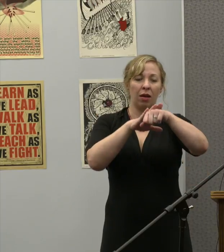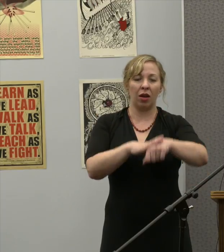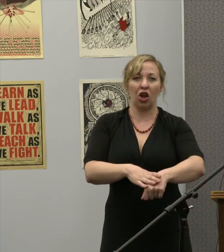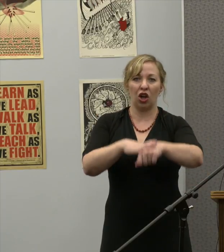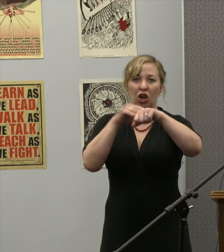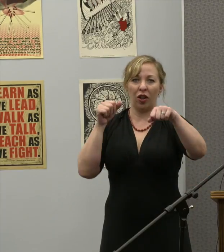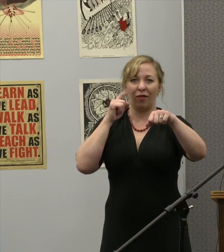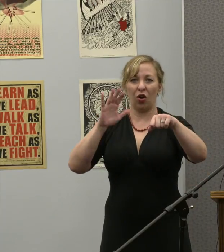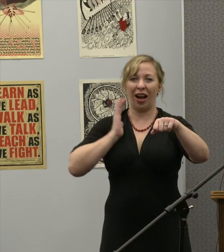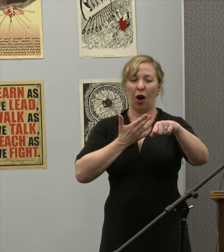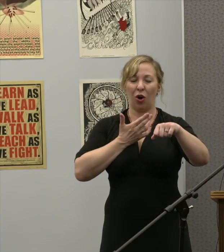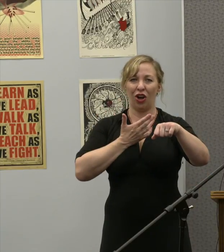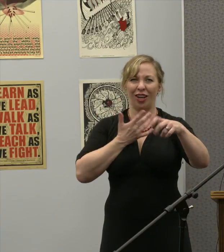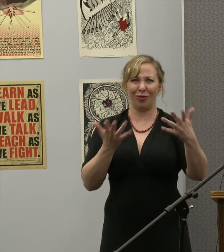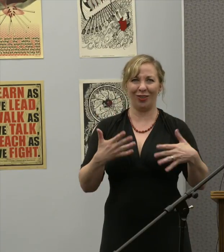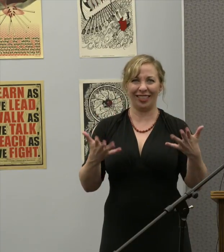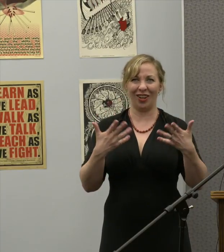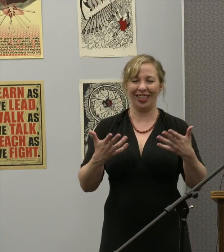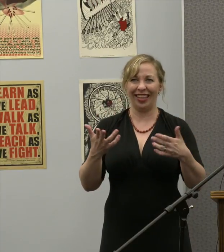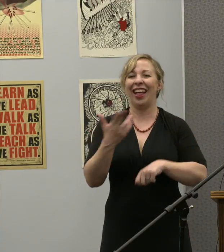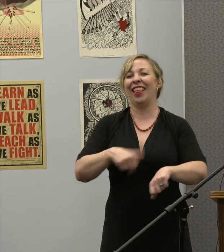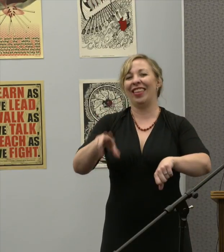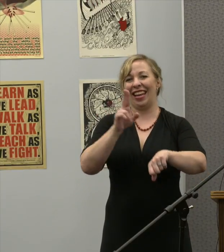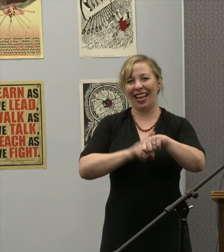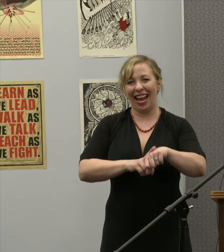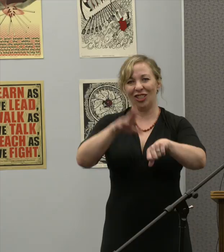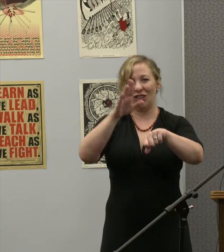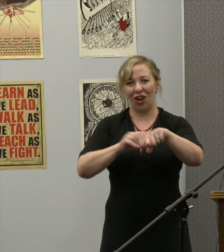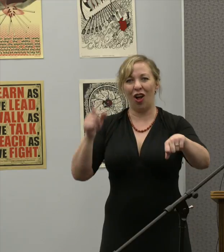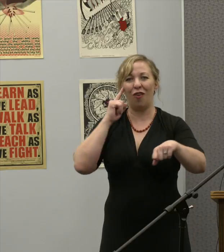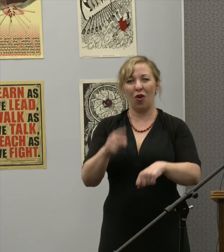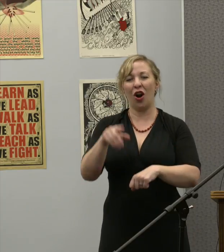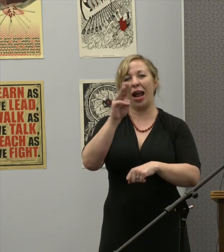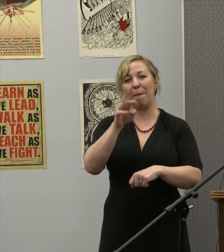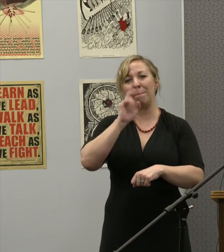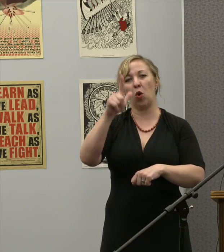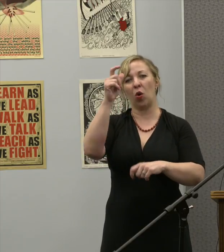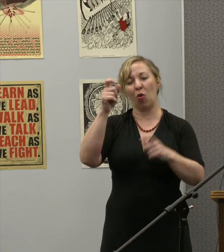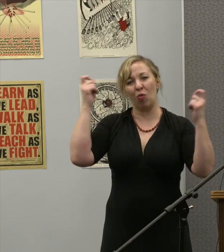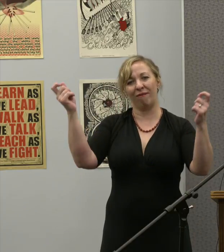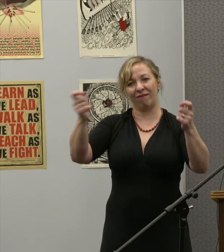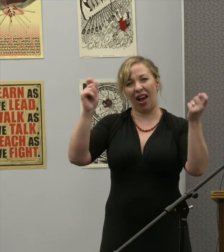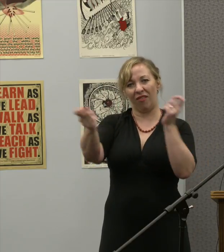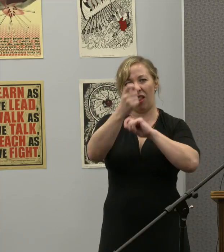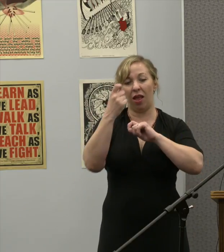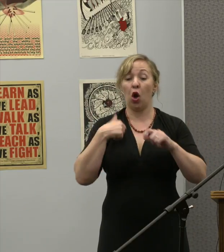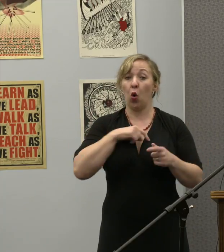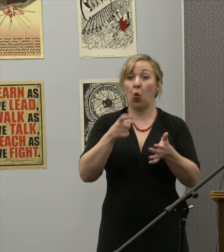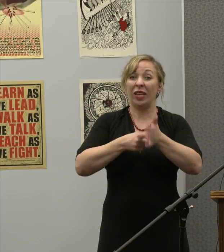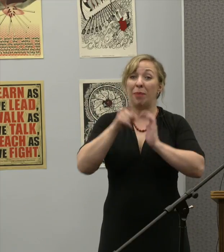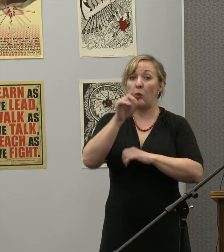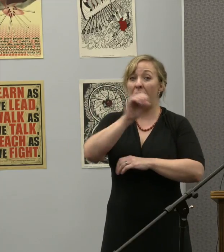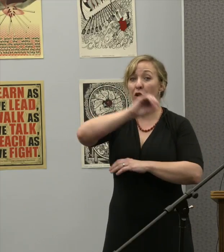thing? A national call for moral revival. We demand 100% clean,